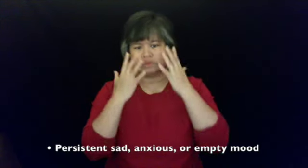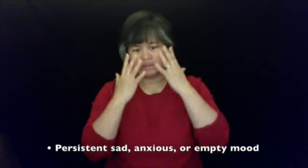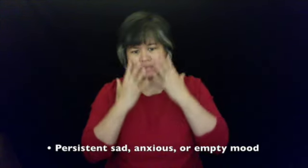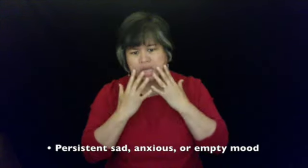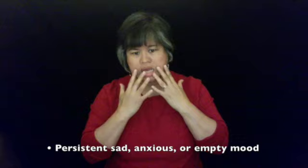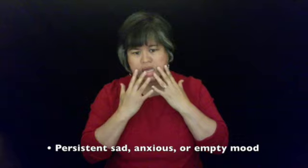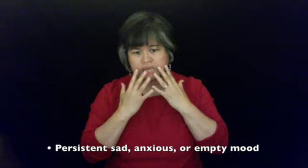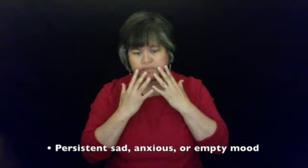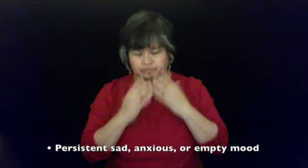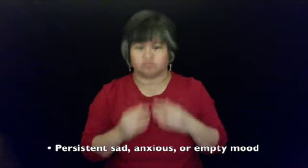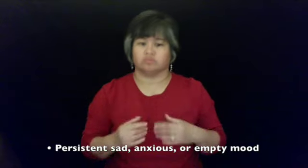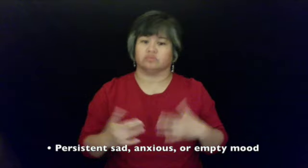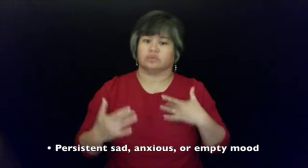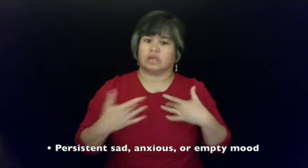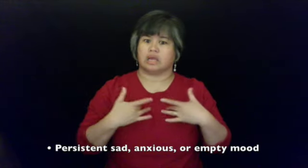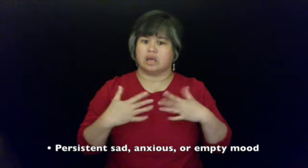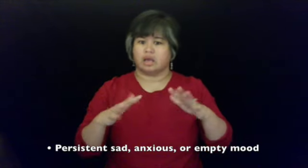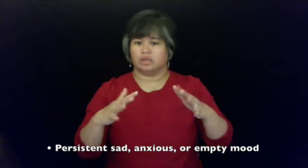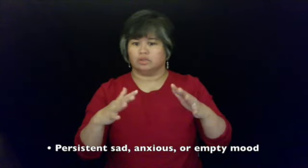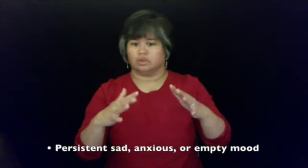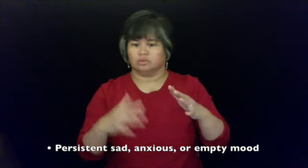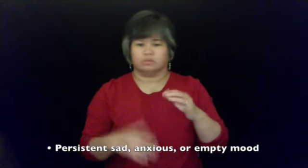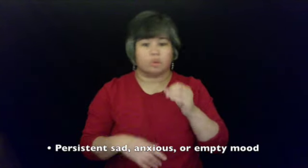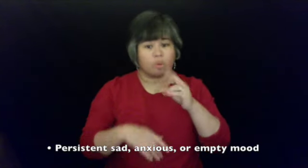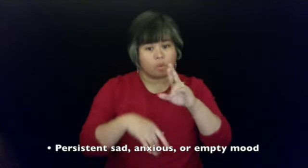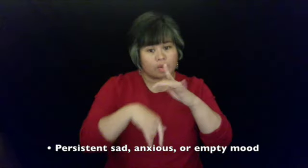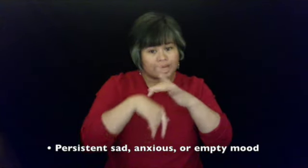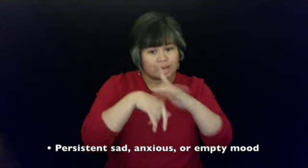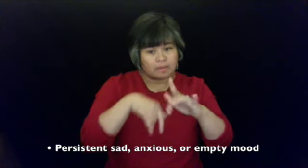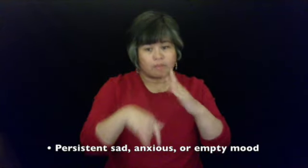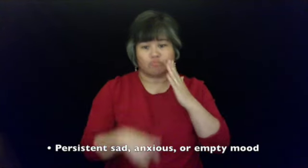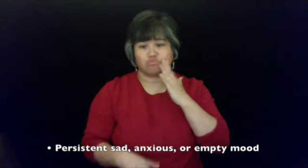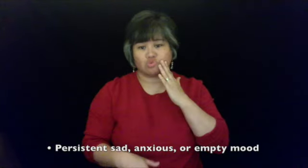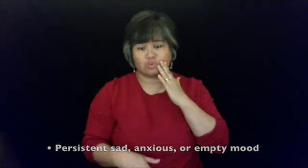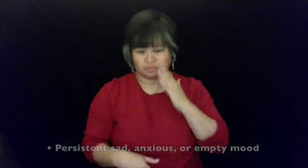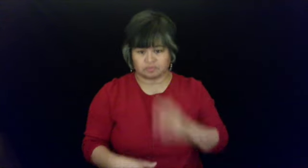persistent, sad, anxious, or empty mood.